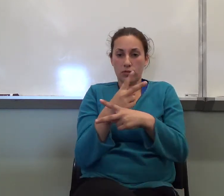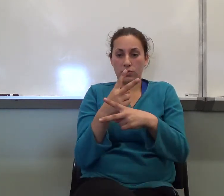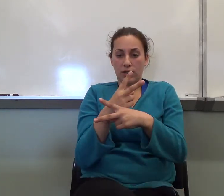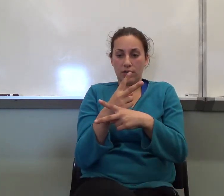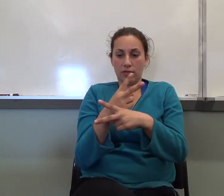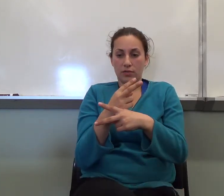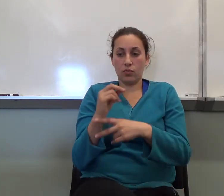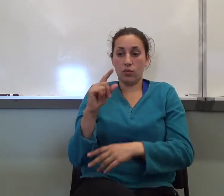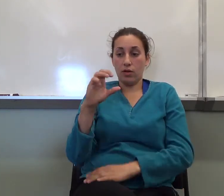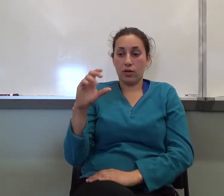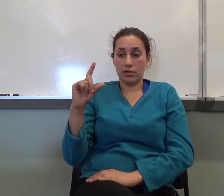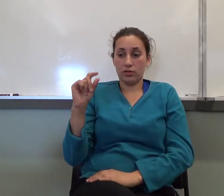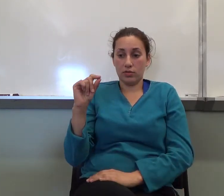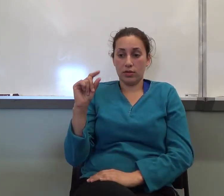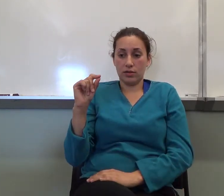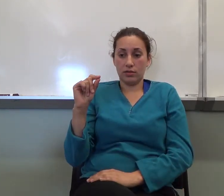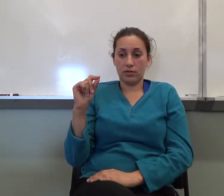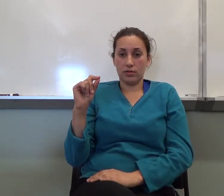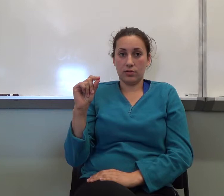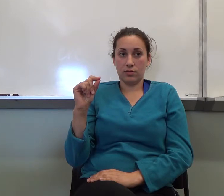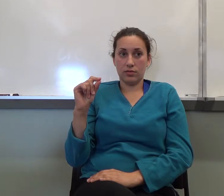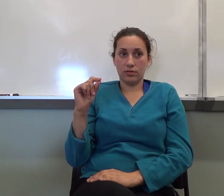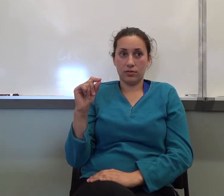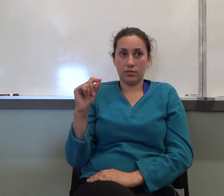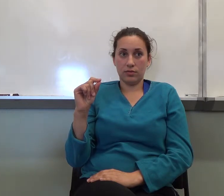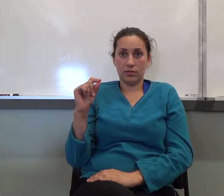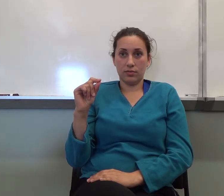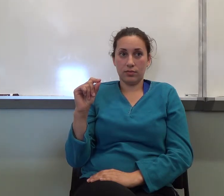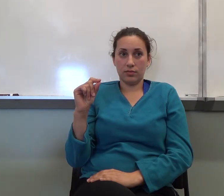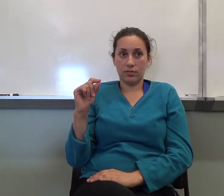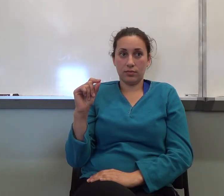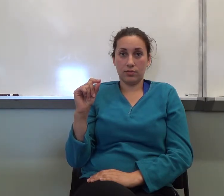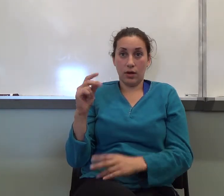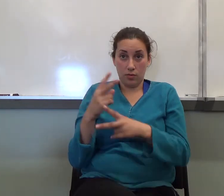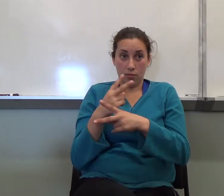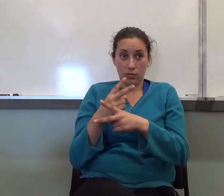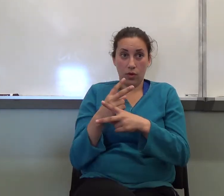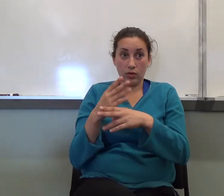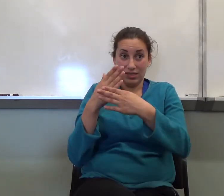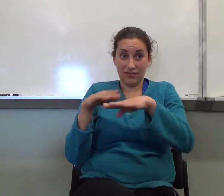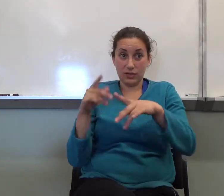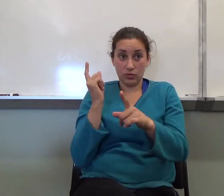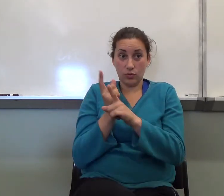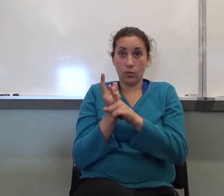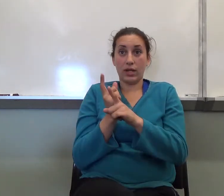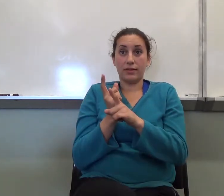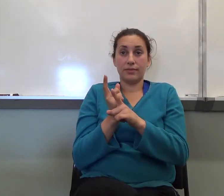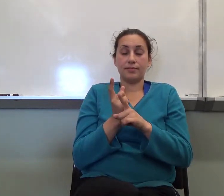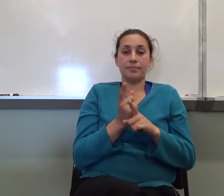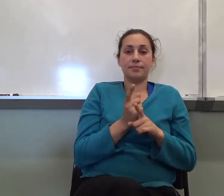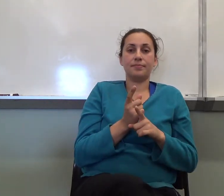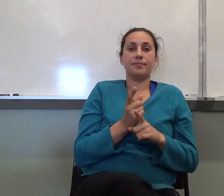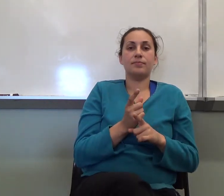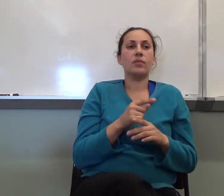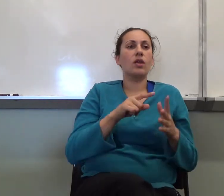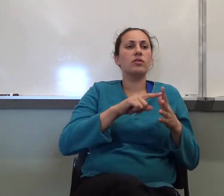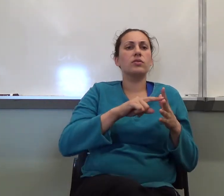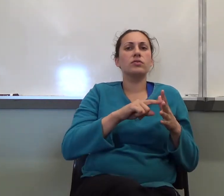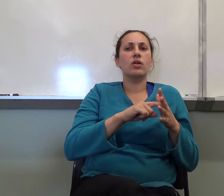120. Now, to get this to the division correctly, you should actually start with an open parenthesis